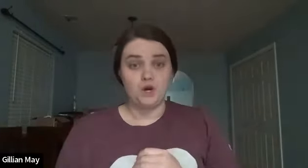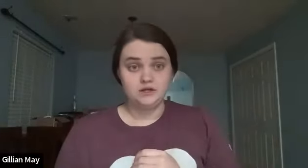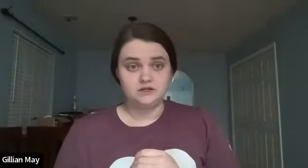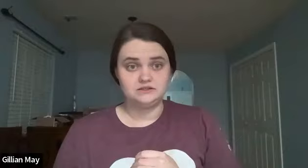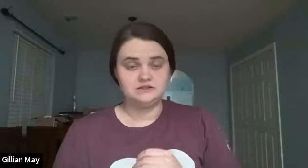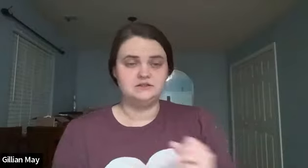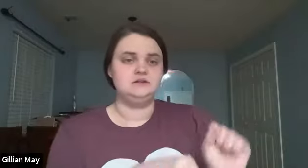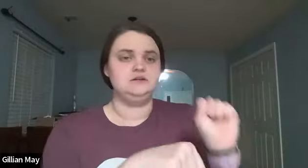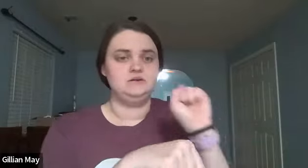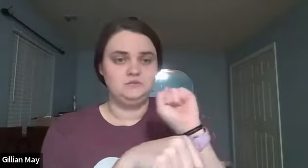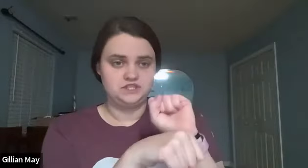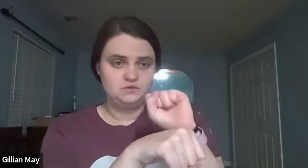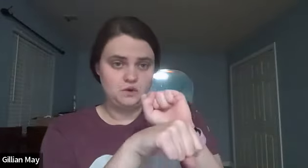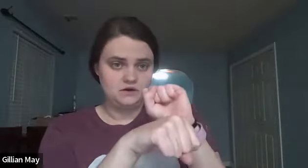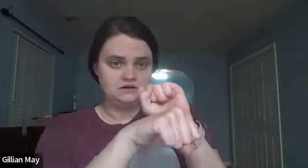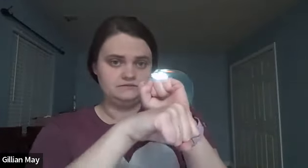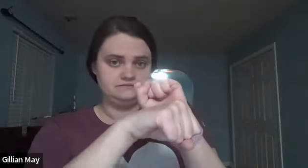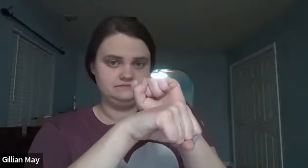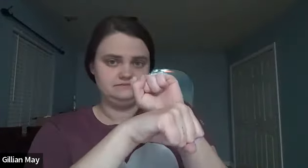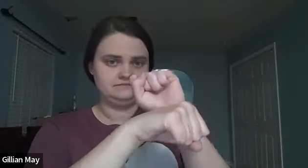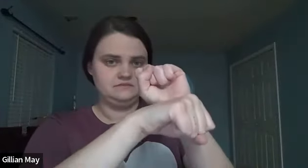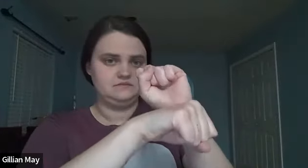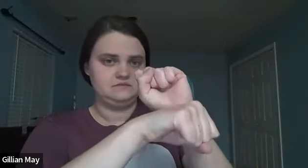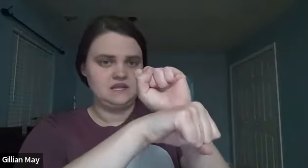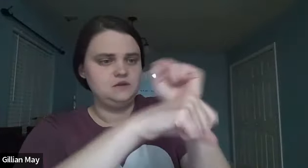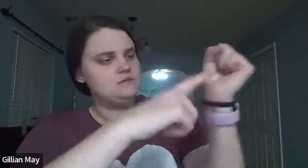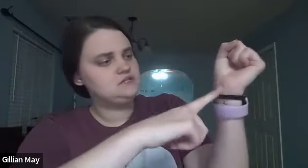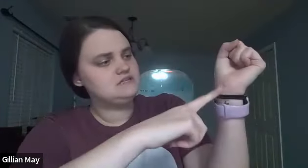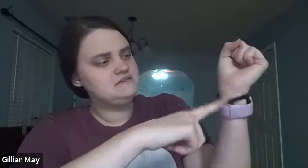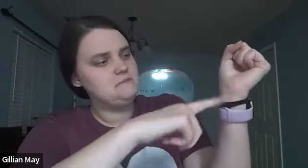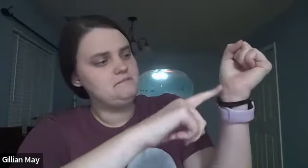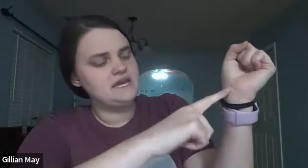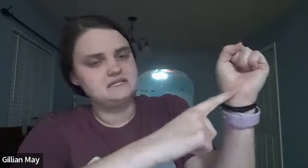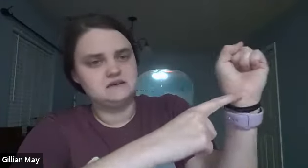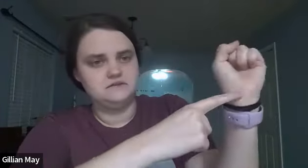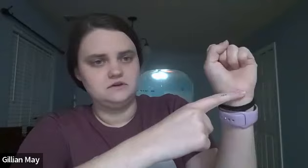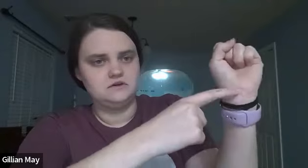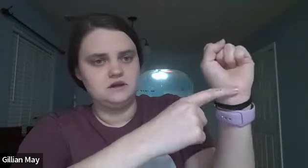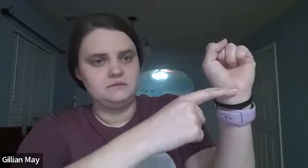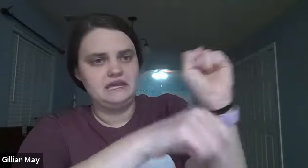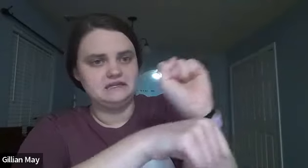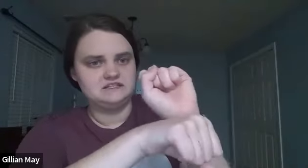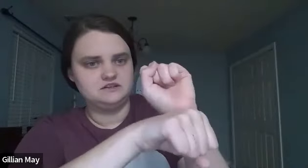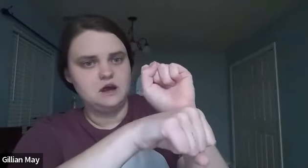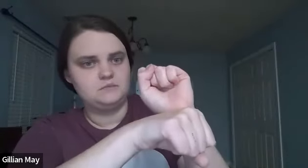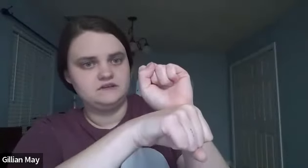work, which is work. And you want to make sure it's like the base of your hand is on top of it.